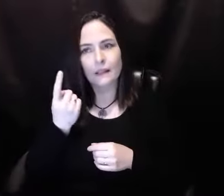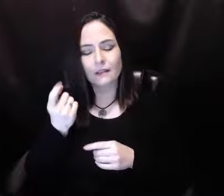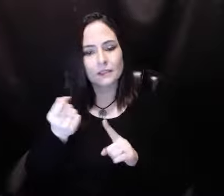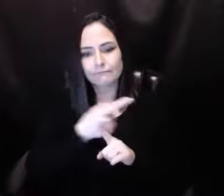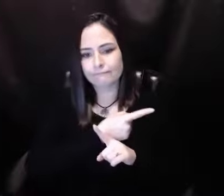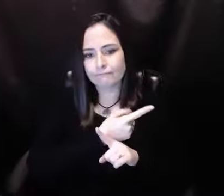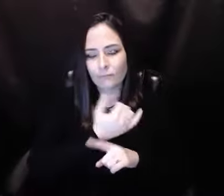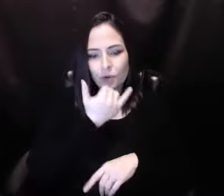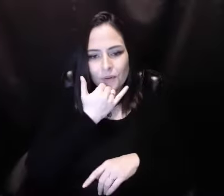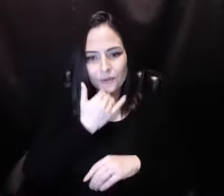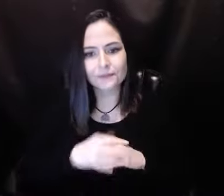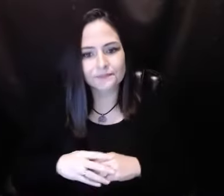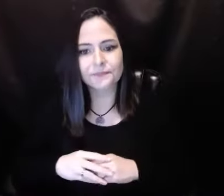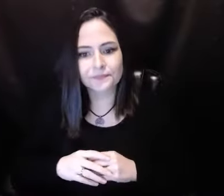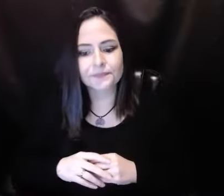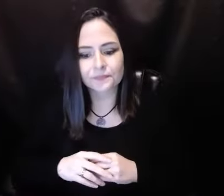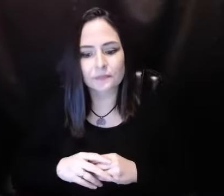But, something was not right.